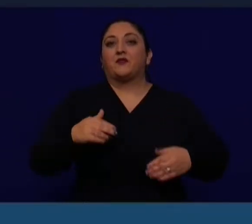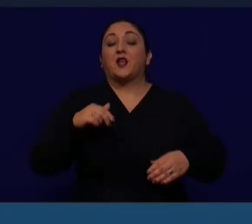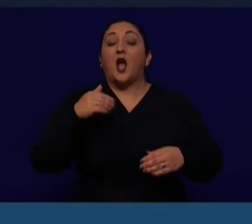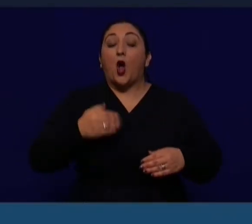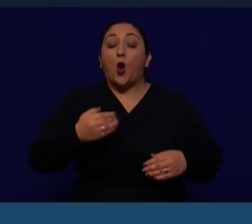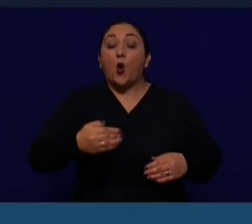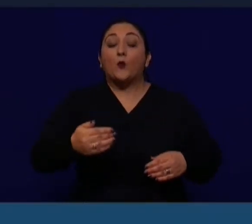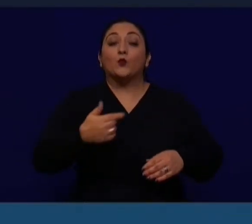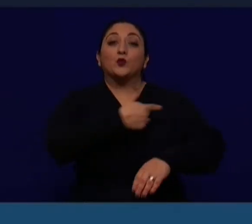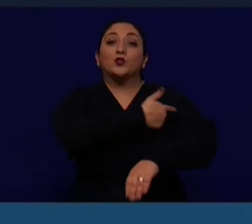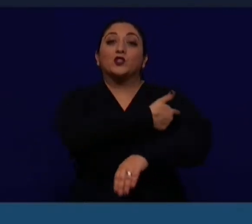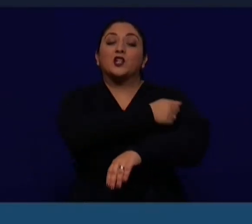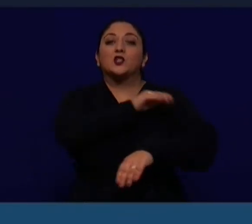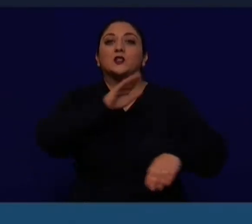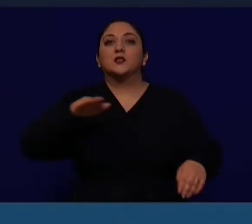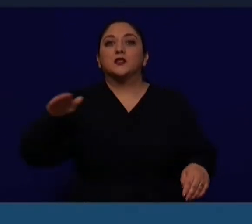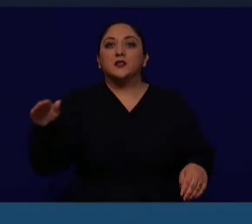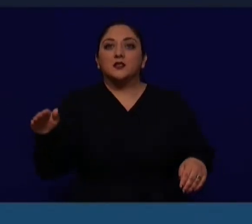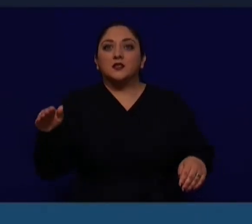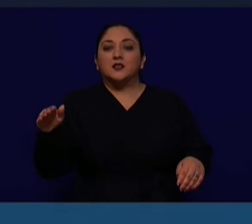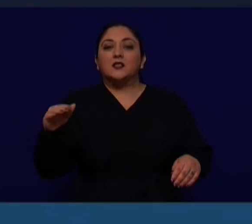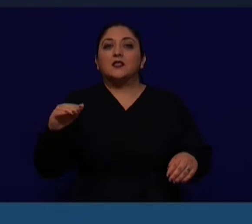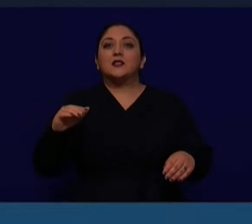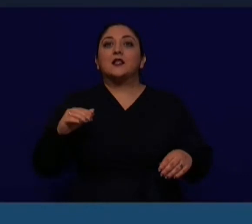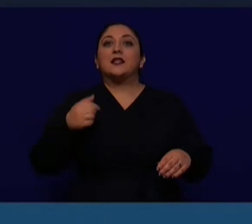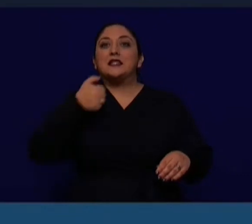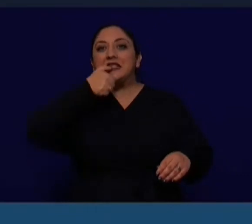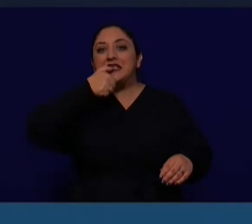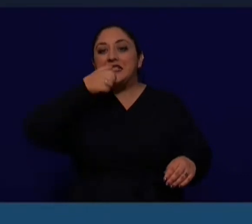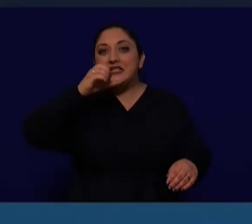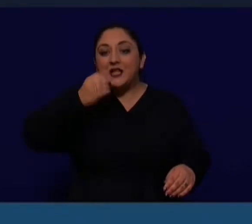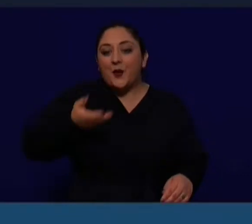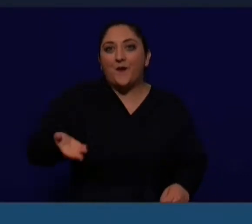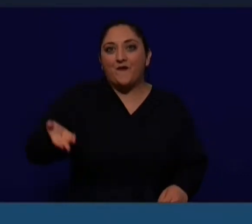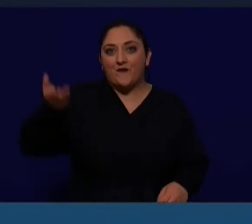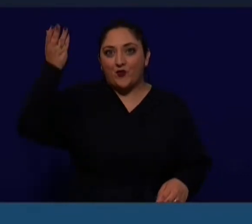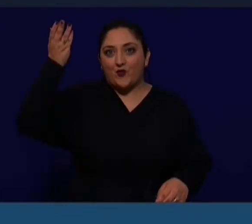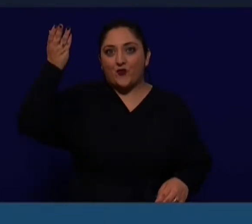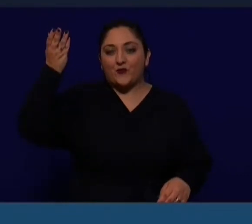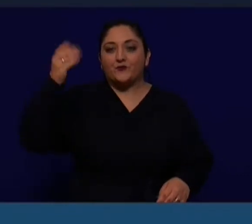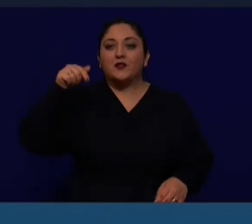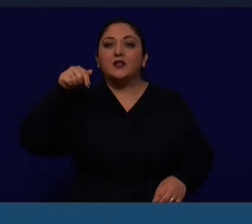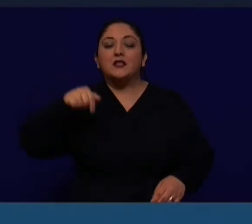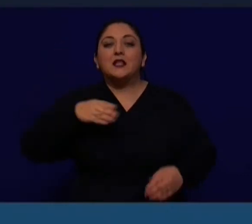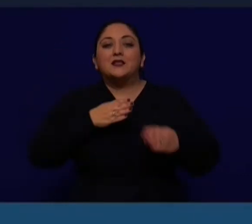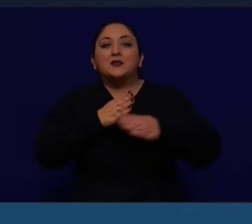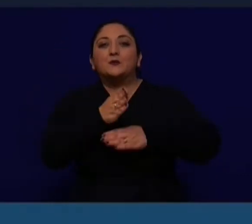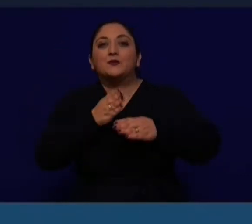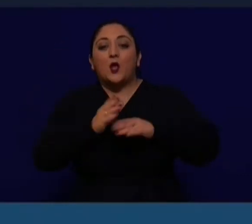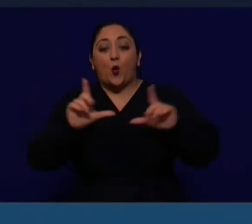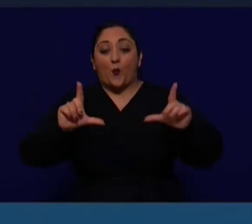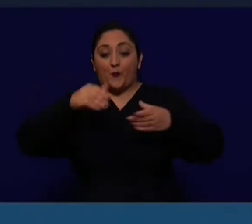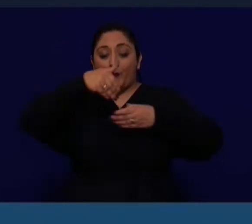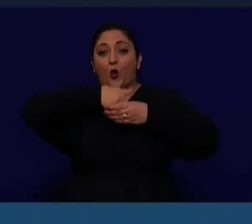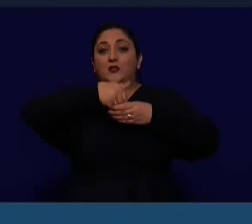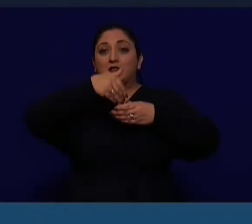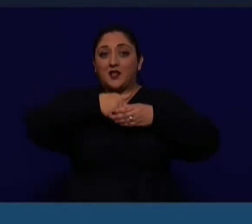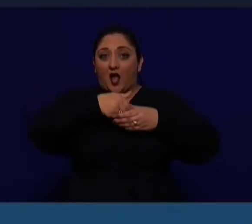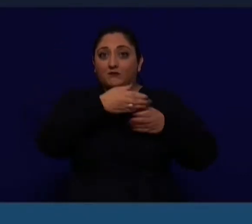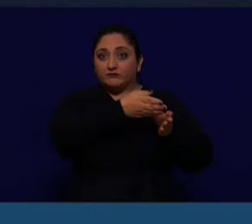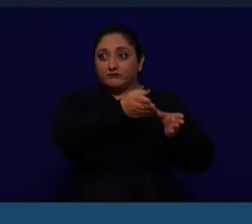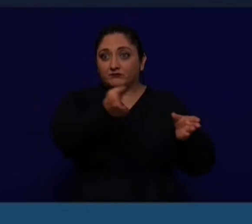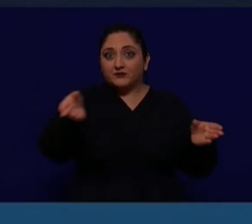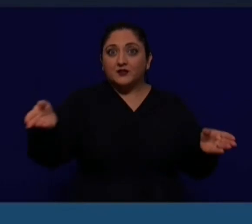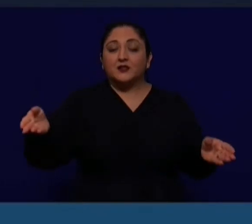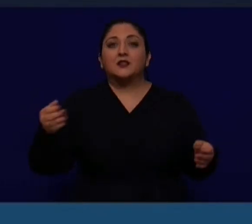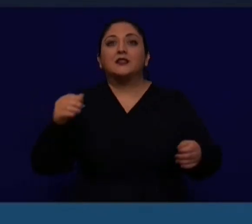lil dawk in-nies li huma ta' età il fuq minn 60 sena. Jiġifieri issa tibdew tirċievu jekk intom etajiet il fuq minn 60